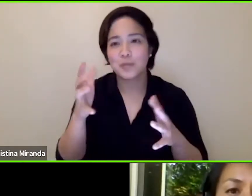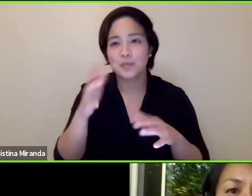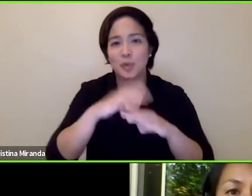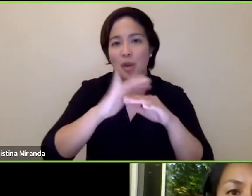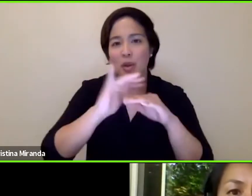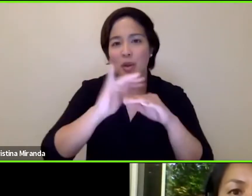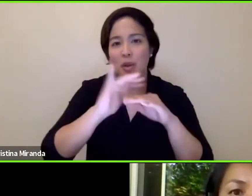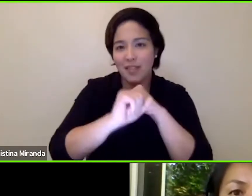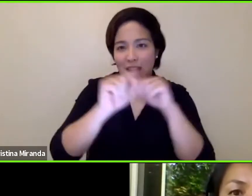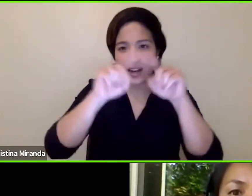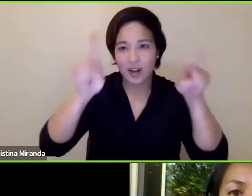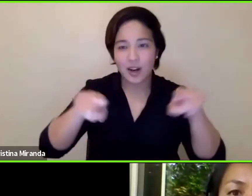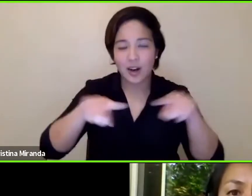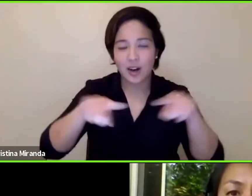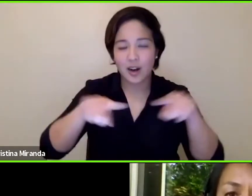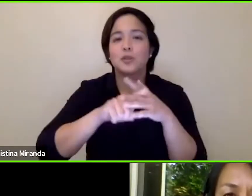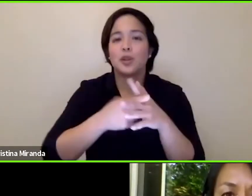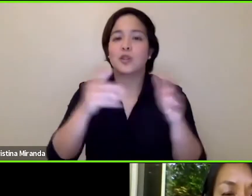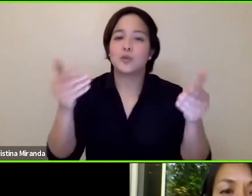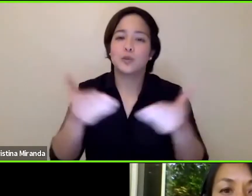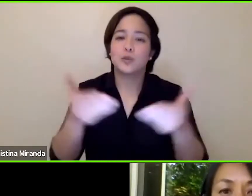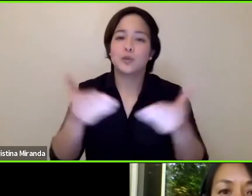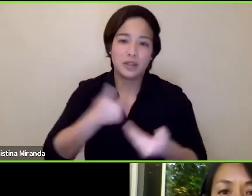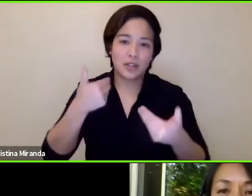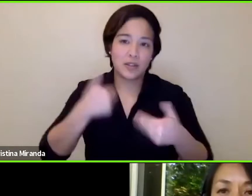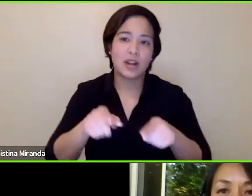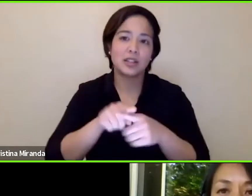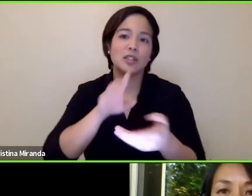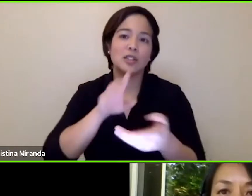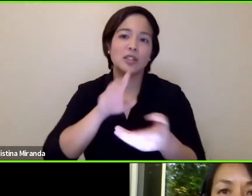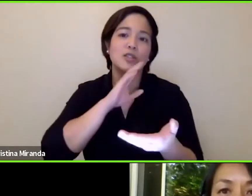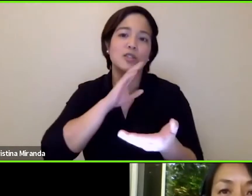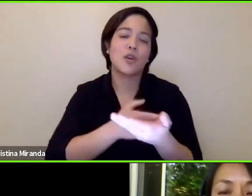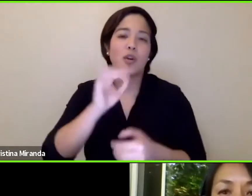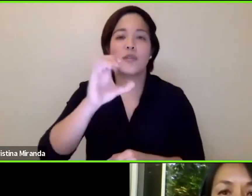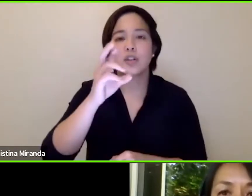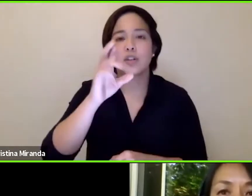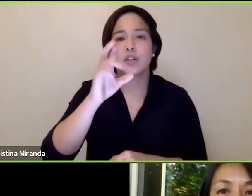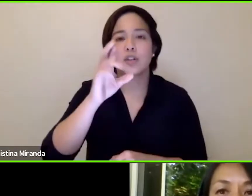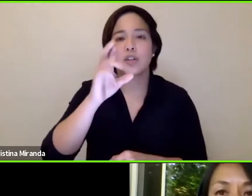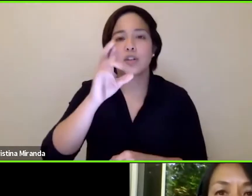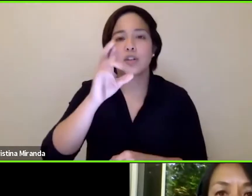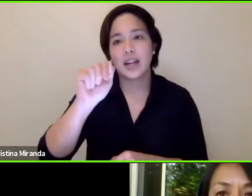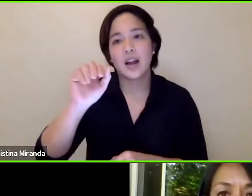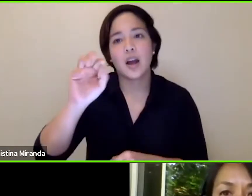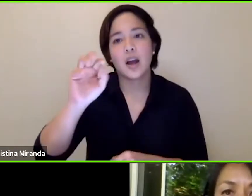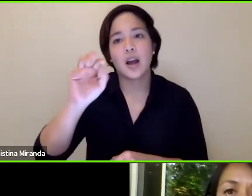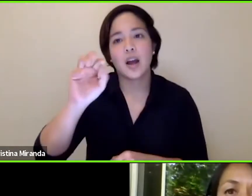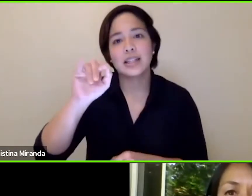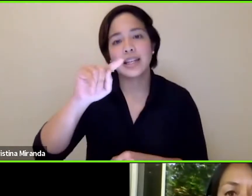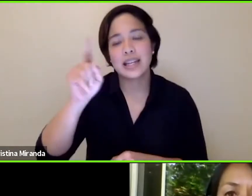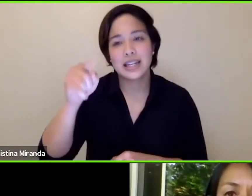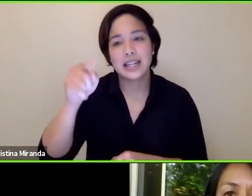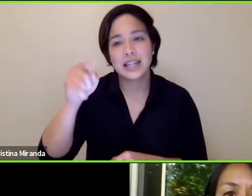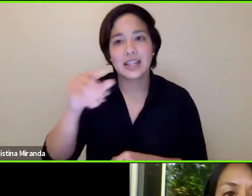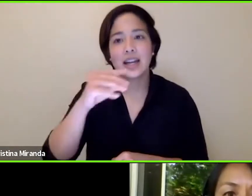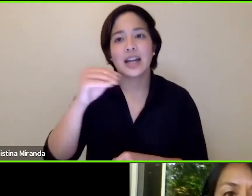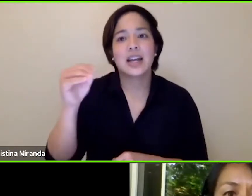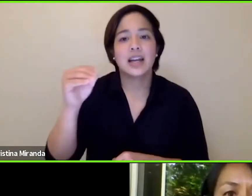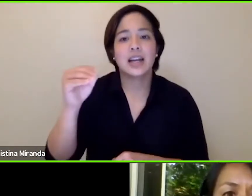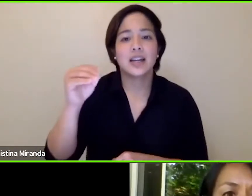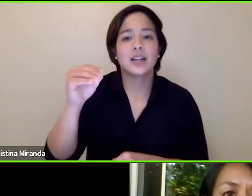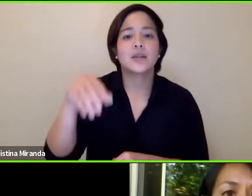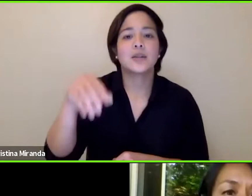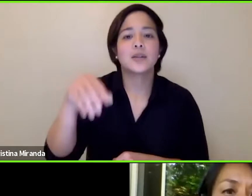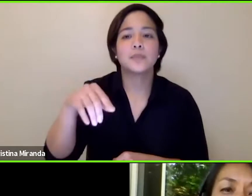with introducing myself as the daughter of Cristina Martinez Del Rosario and of Crisanto Feliciano Del